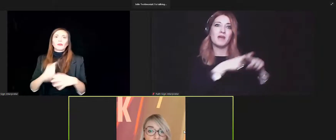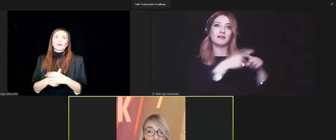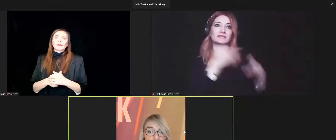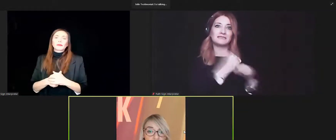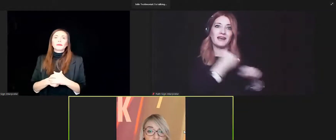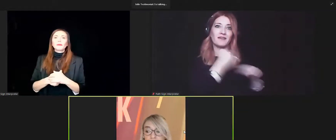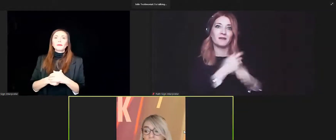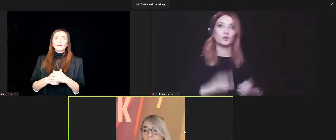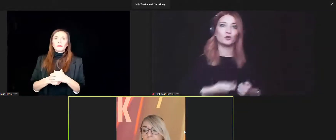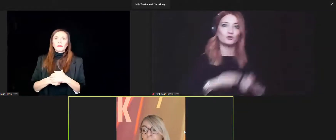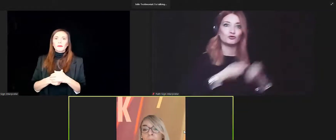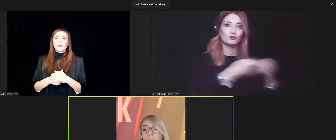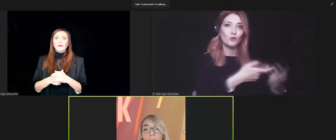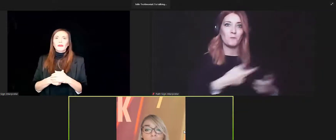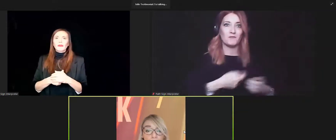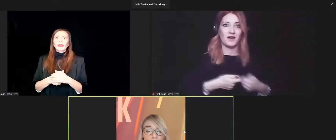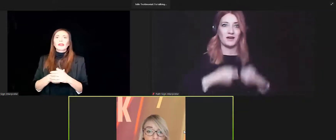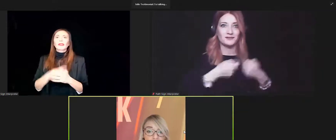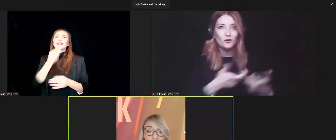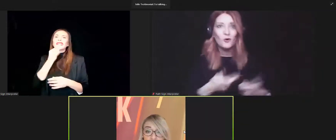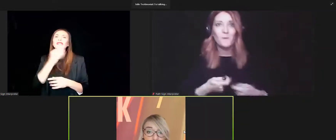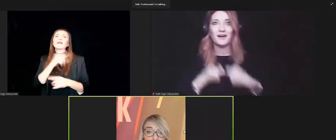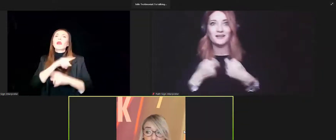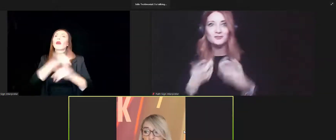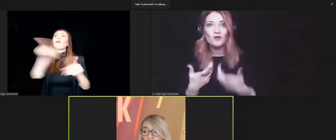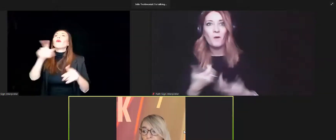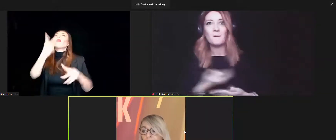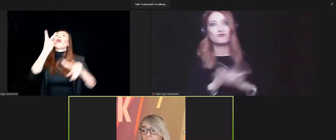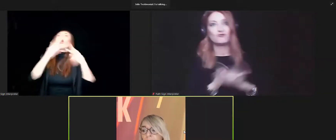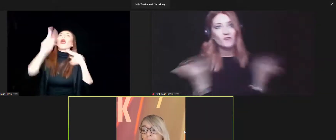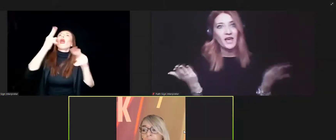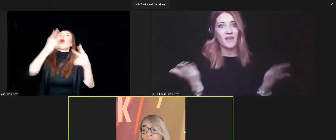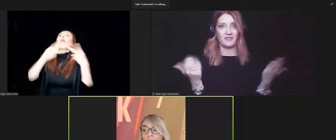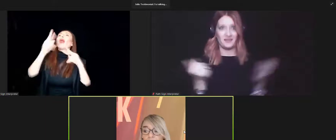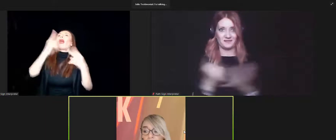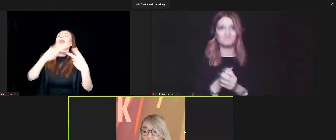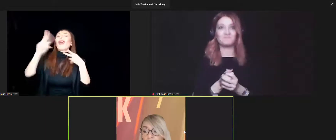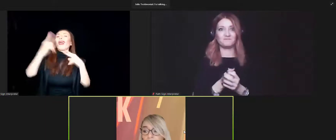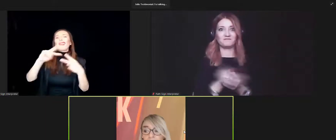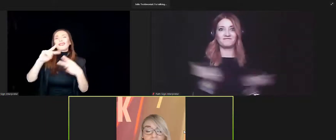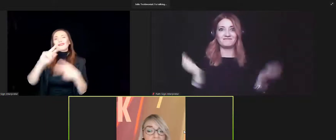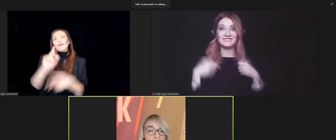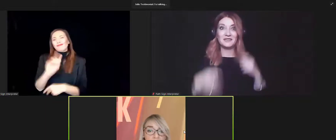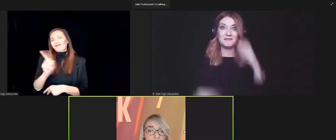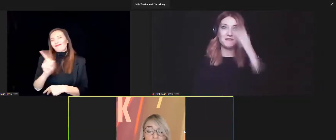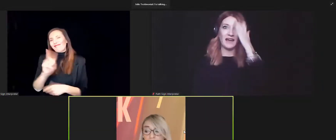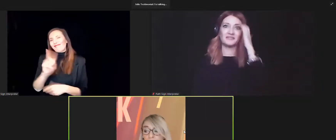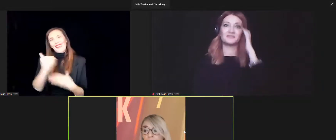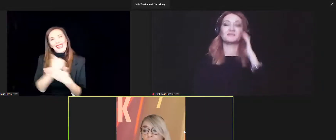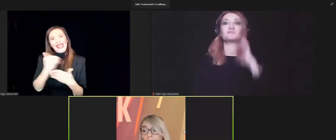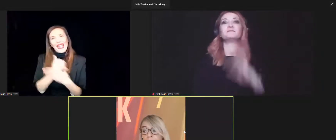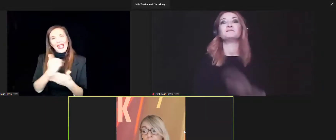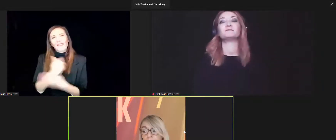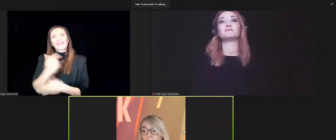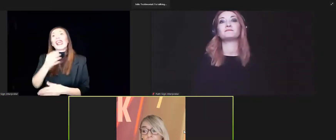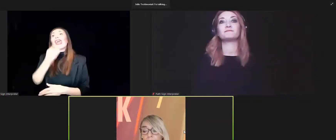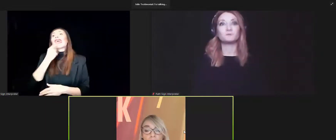Children are not. Your work are not. Your time is not an excuse.